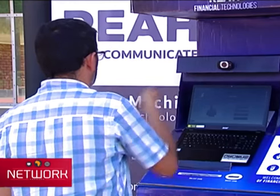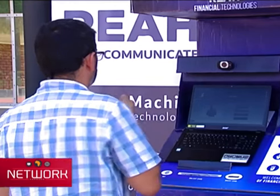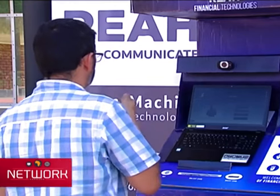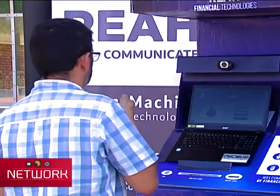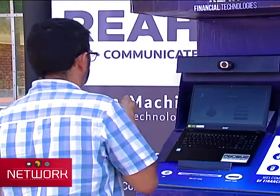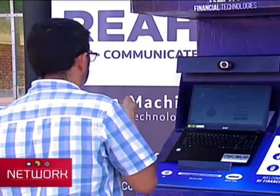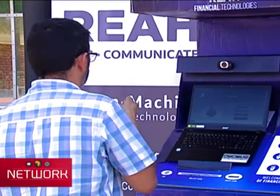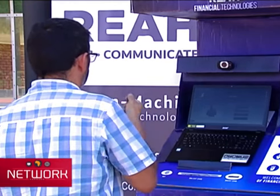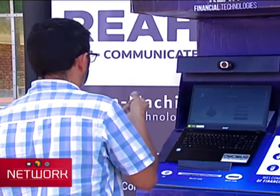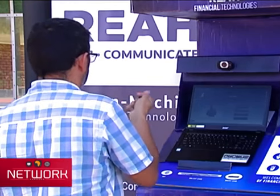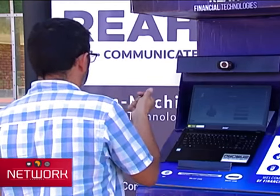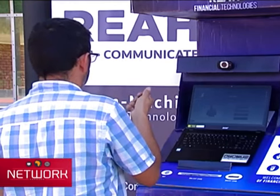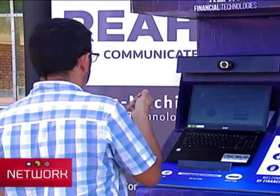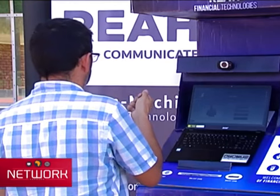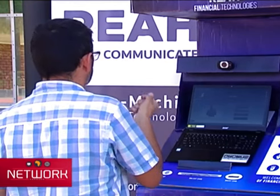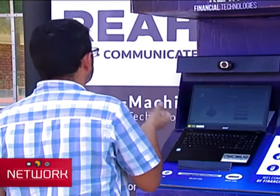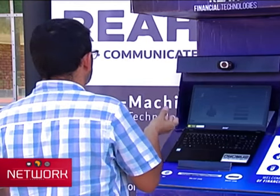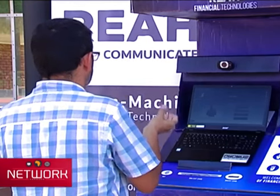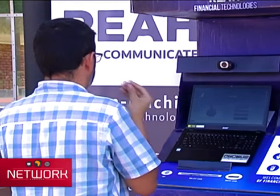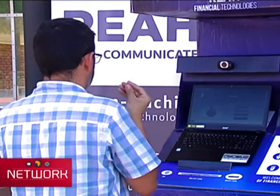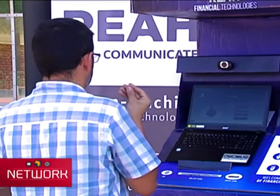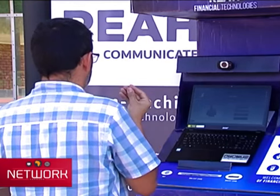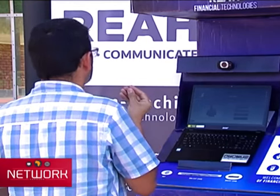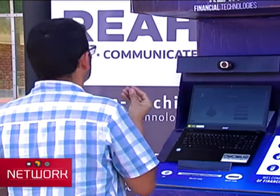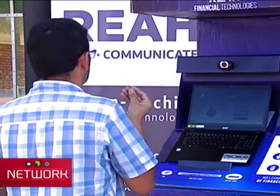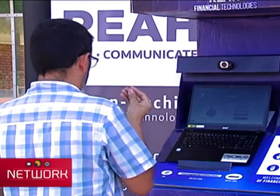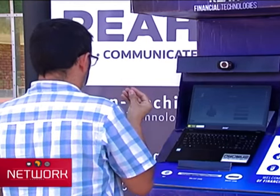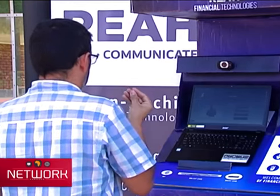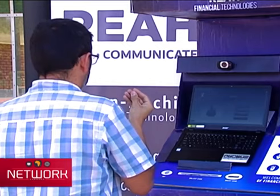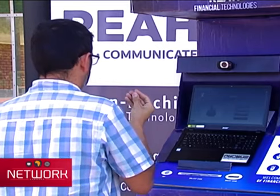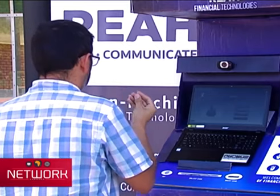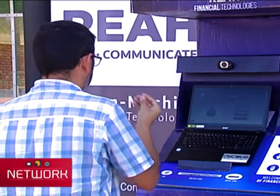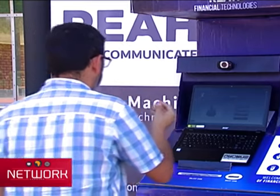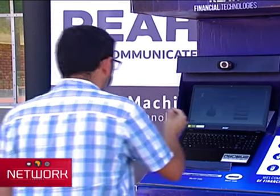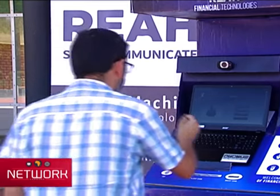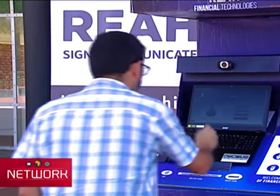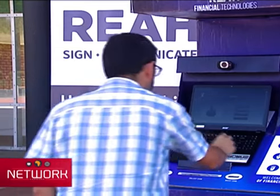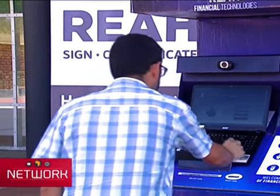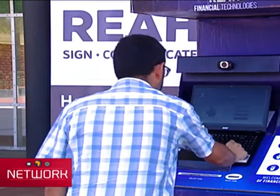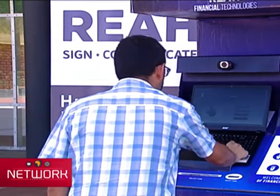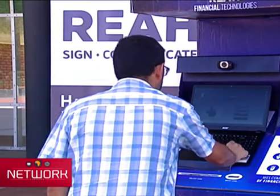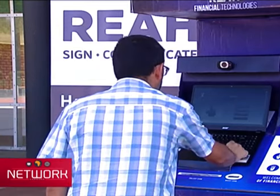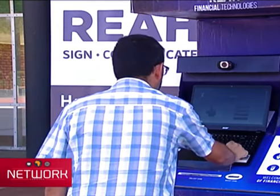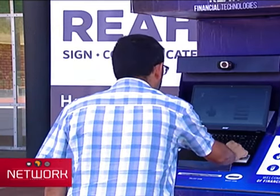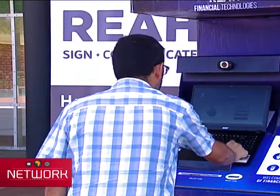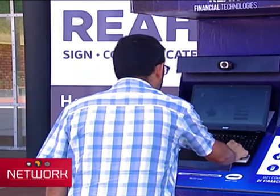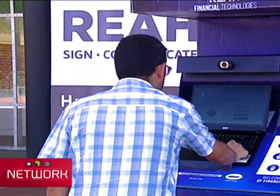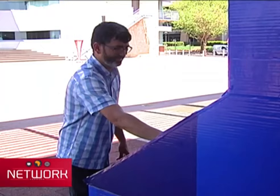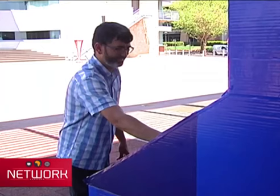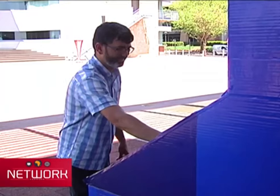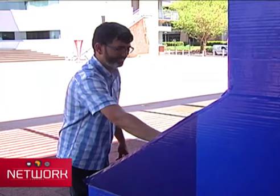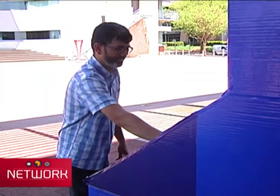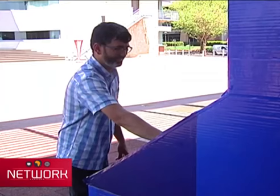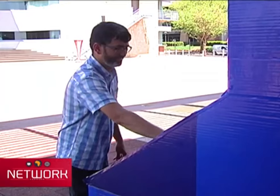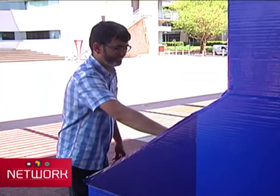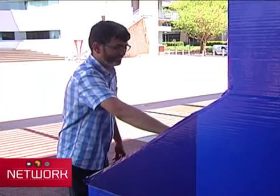digital technology, there's most likely to be a digital solution to it. Members of the deaf